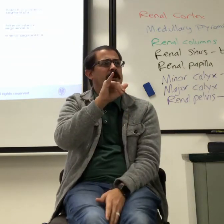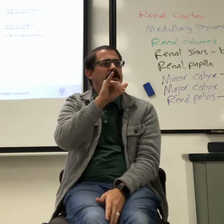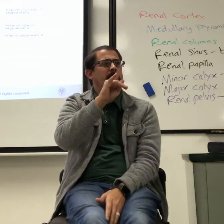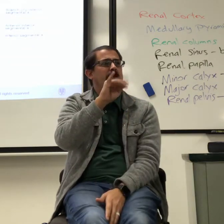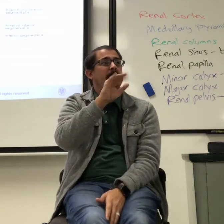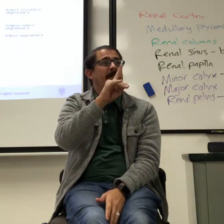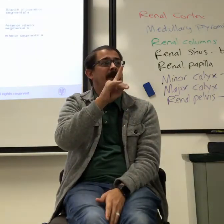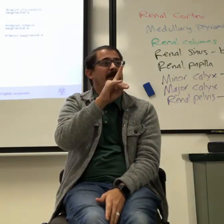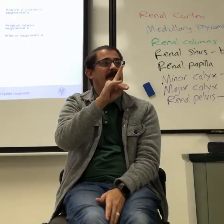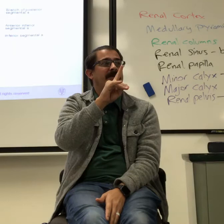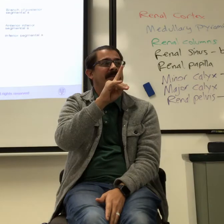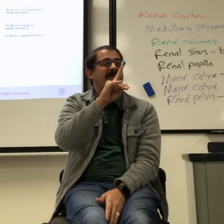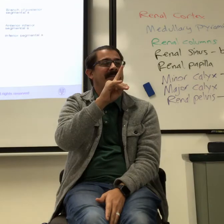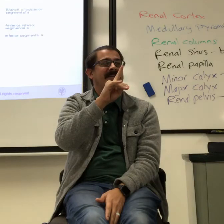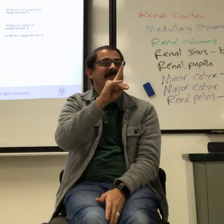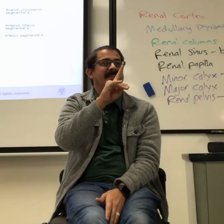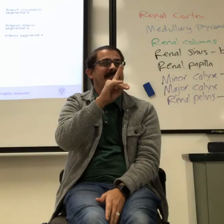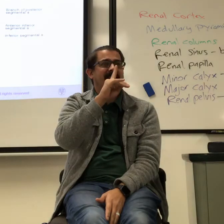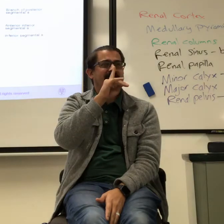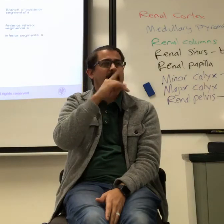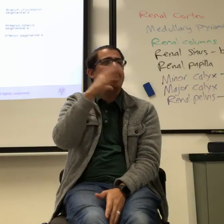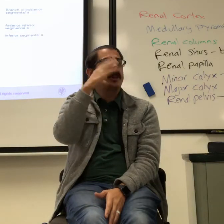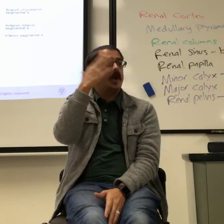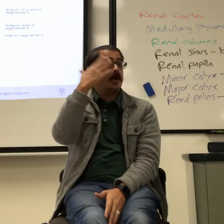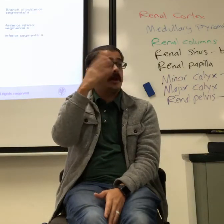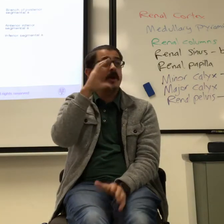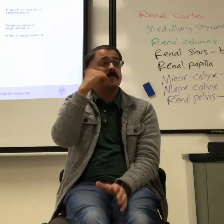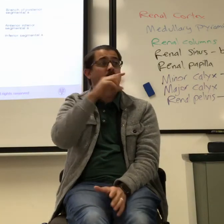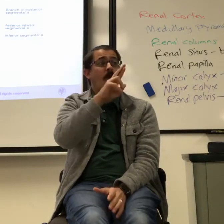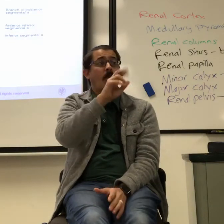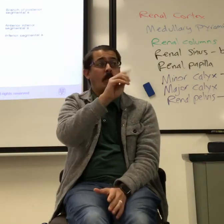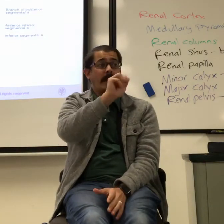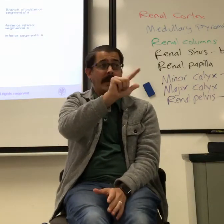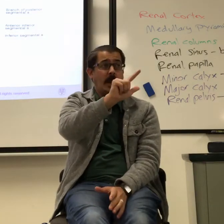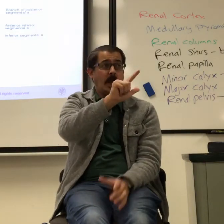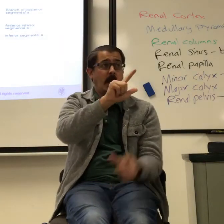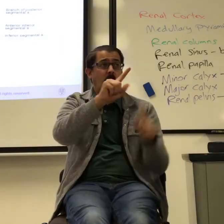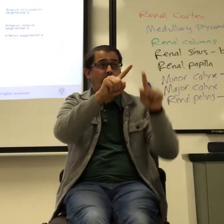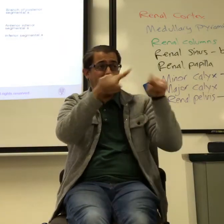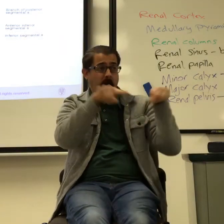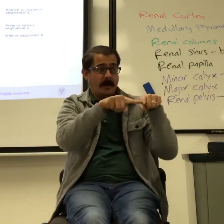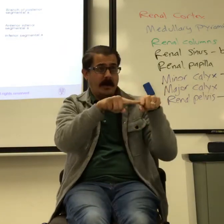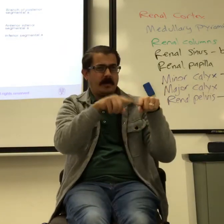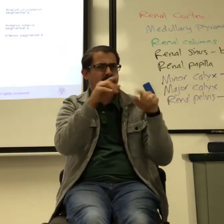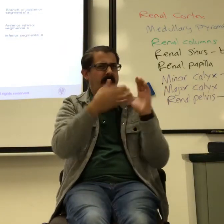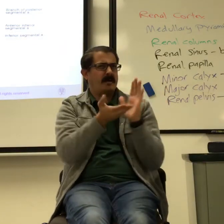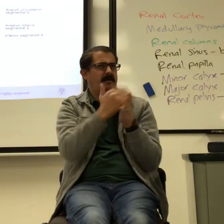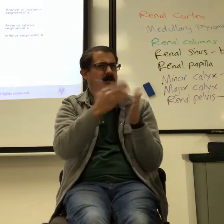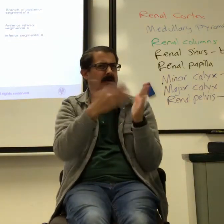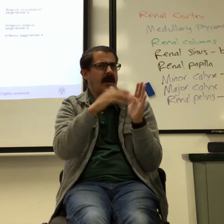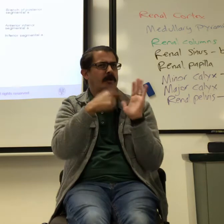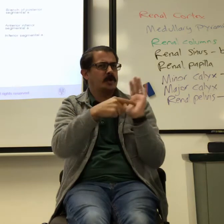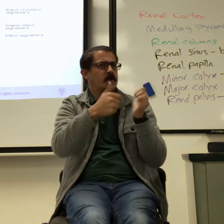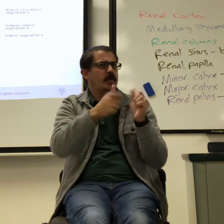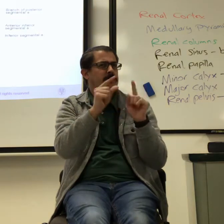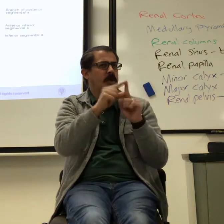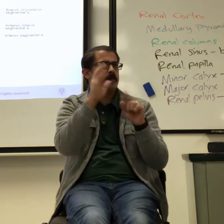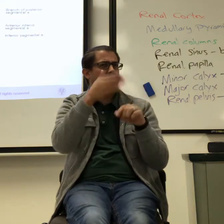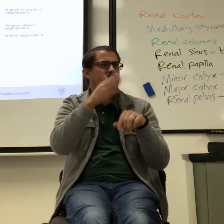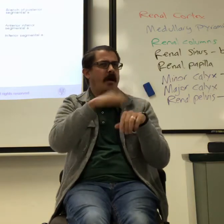I would look for renal pyramid. Okay, thank you. Yeah, and we can go over it and I'll show you which term it's going to